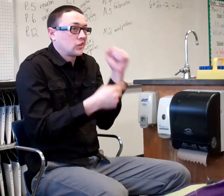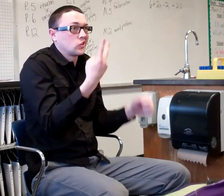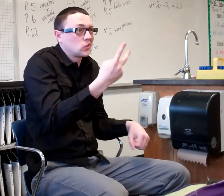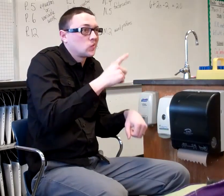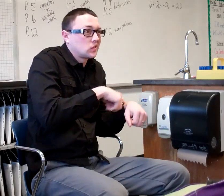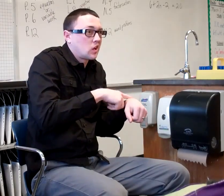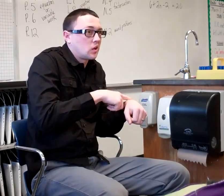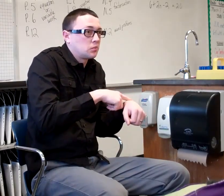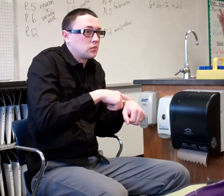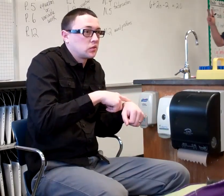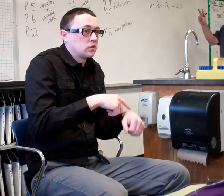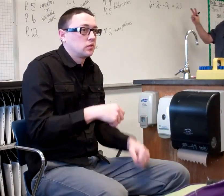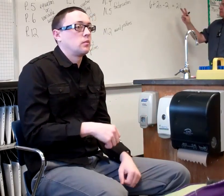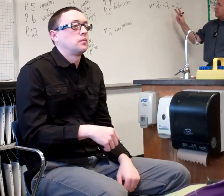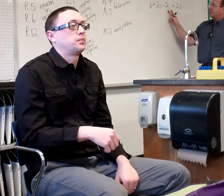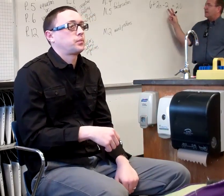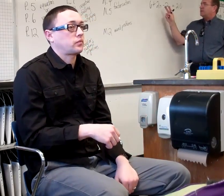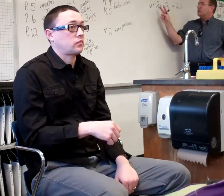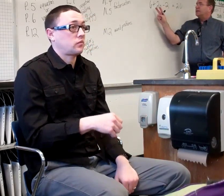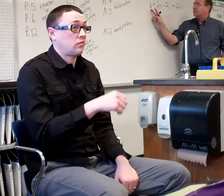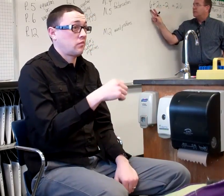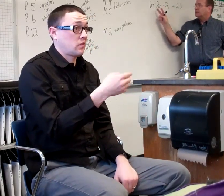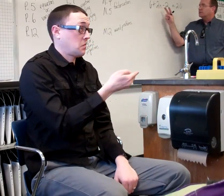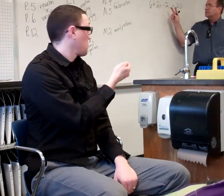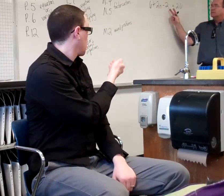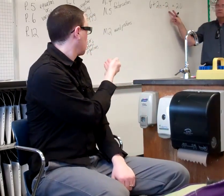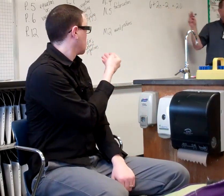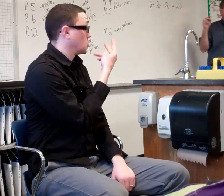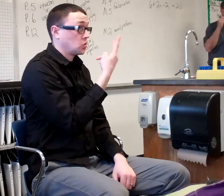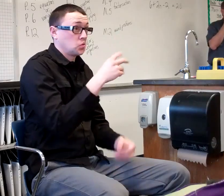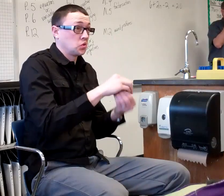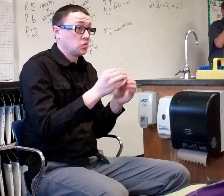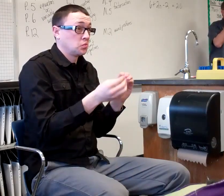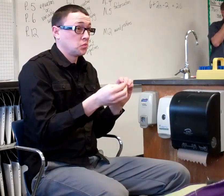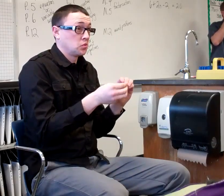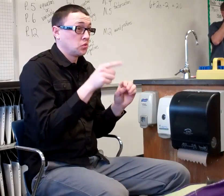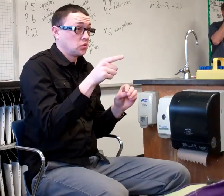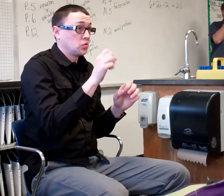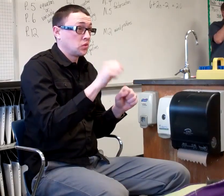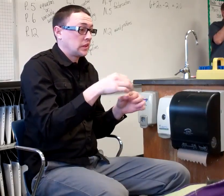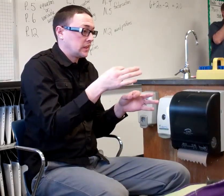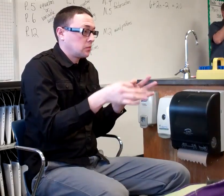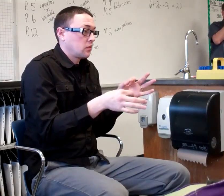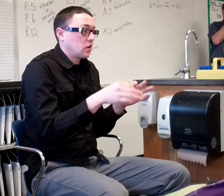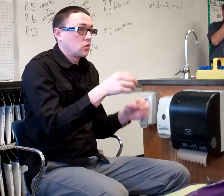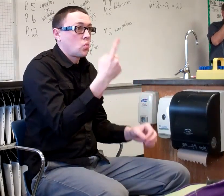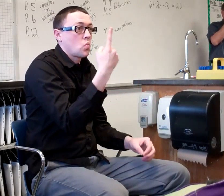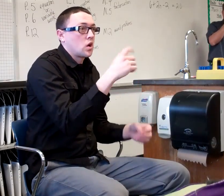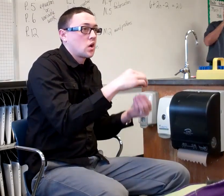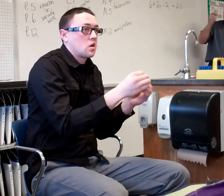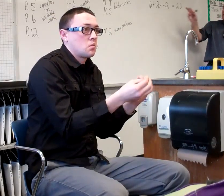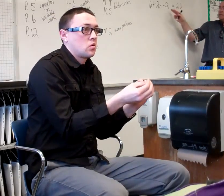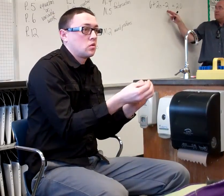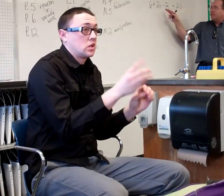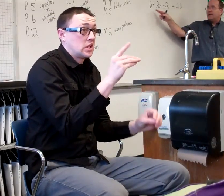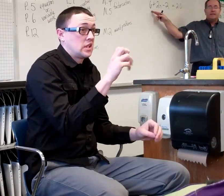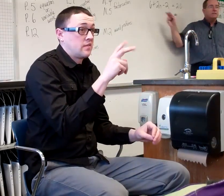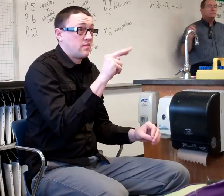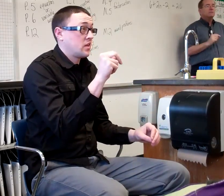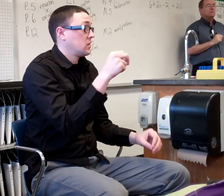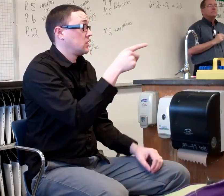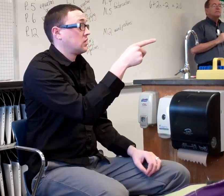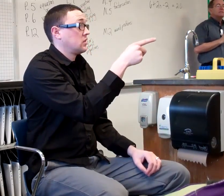Are there two numbers here that I can simplify to one number? Devin, do you see it? Can I